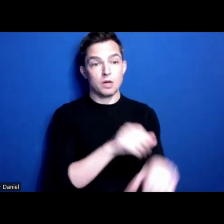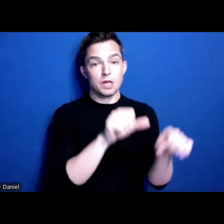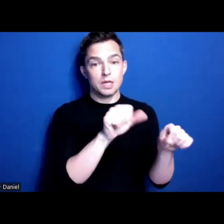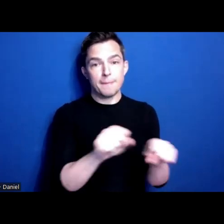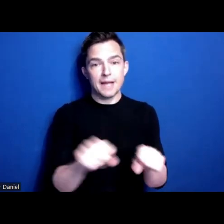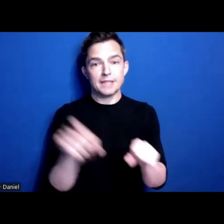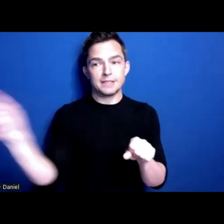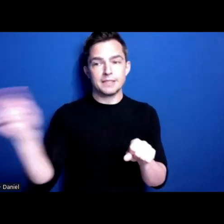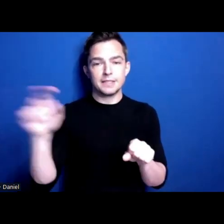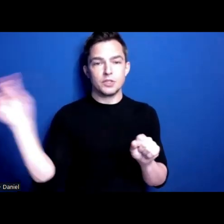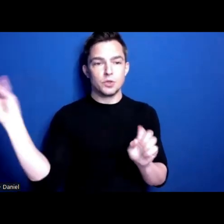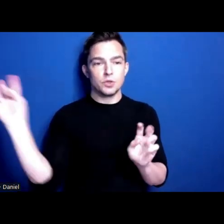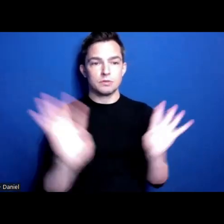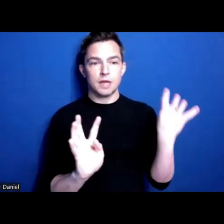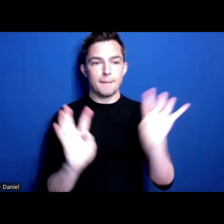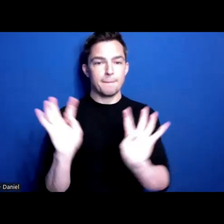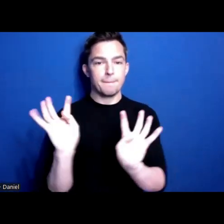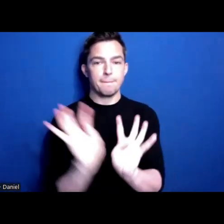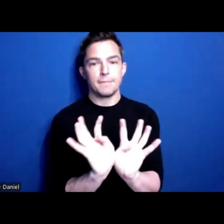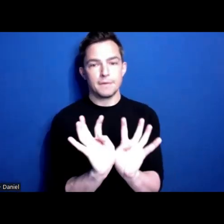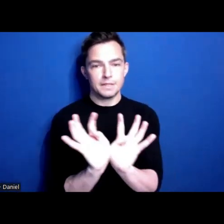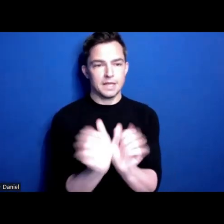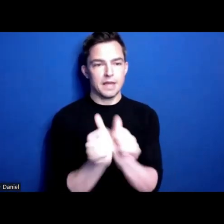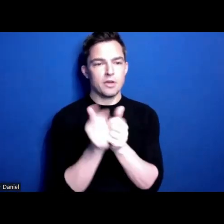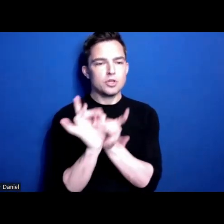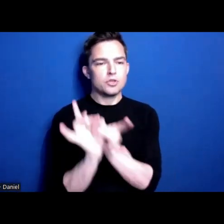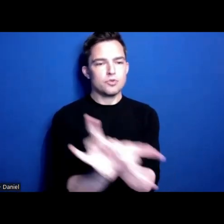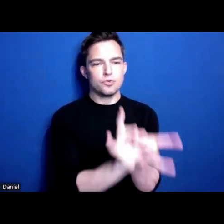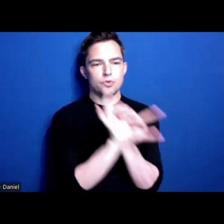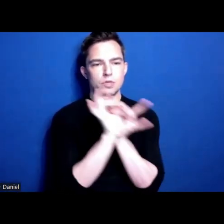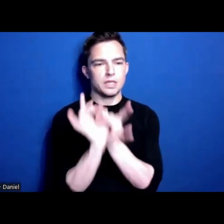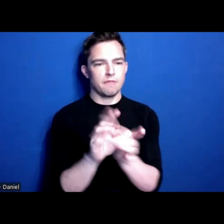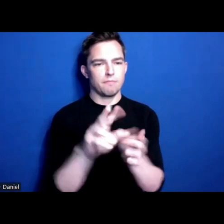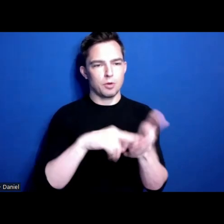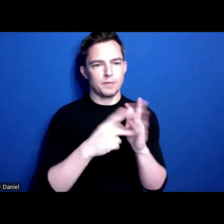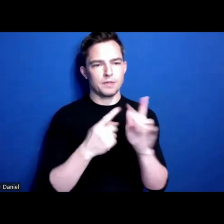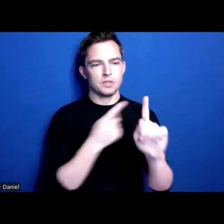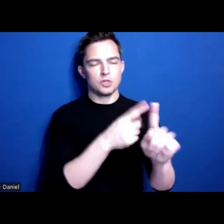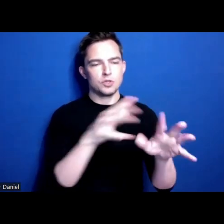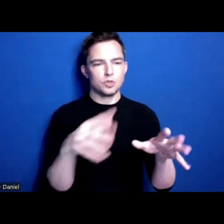must come together in a unity of purpose to defeat an insurgency.